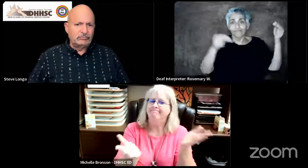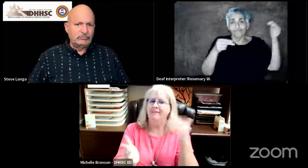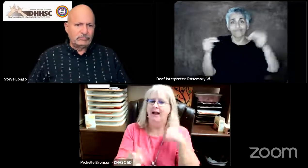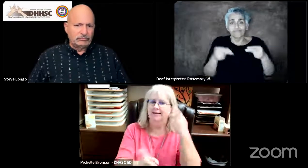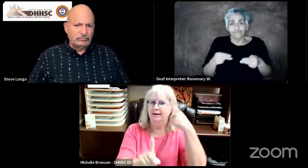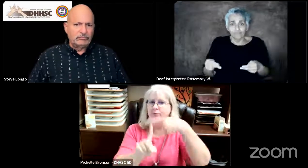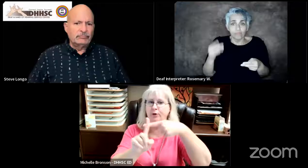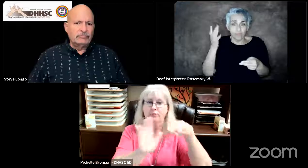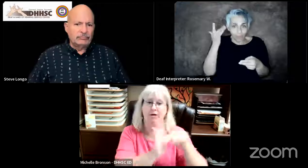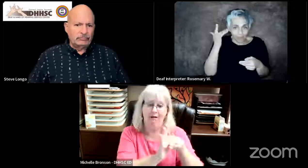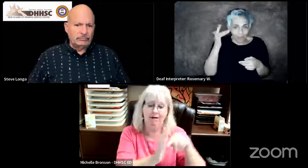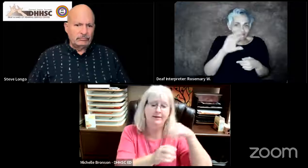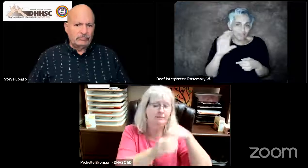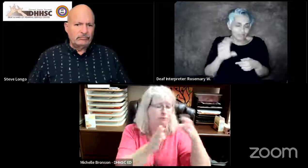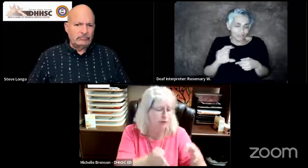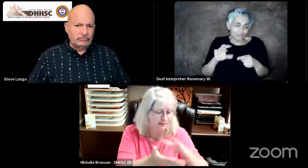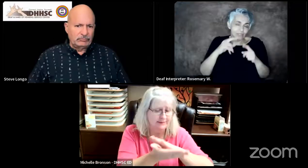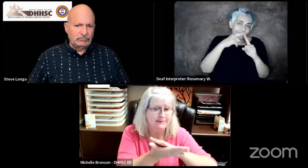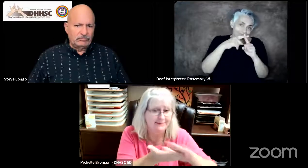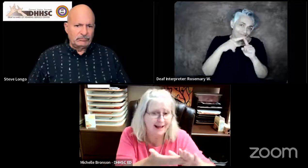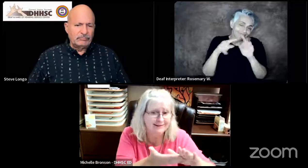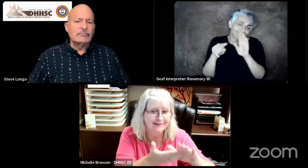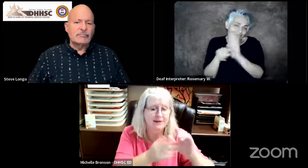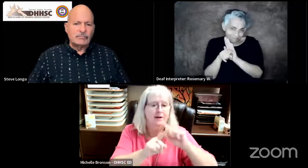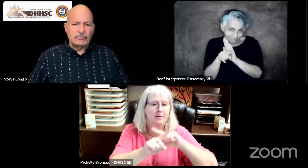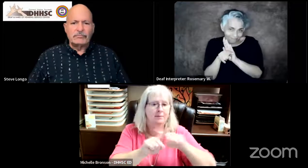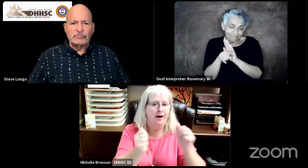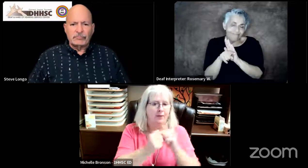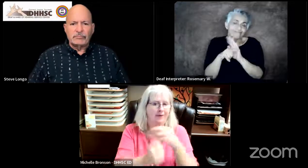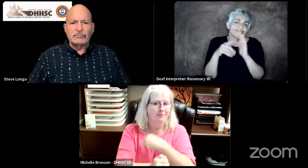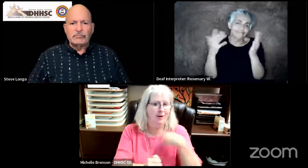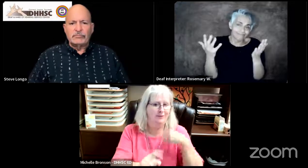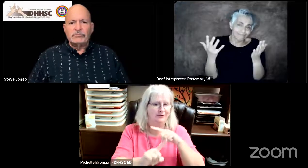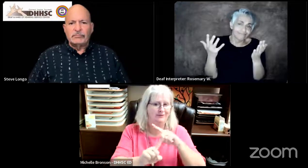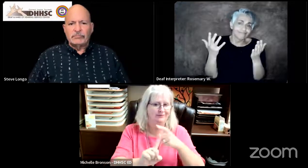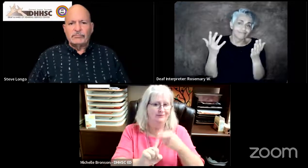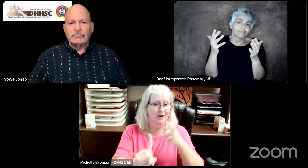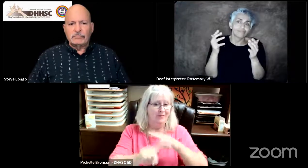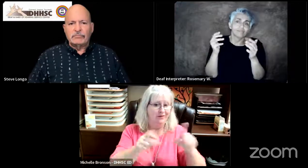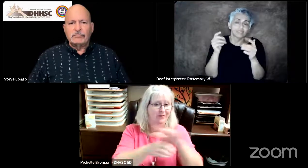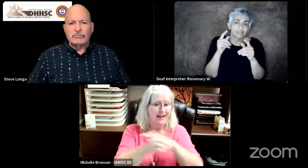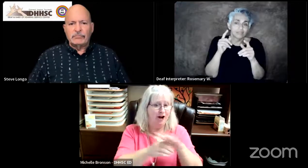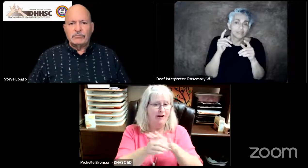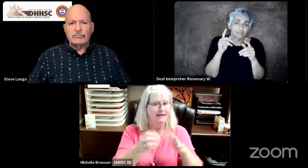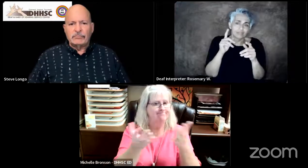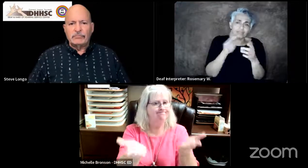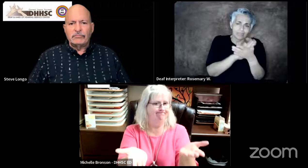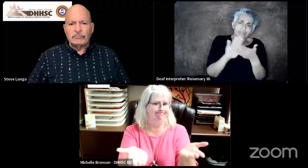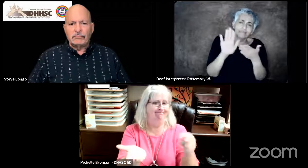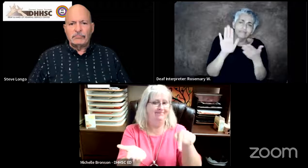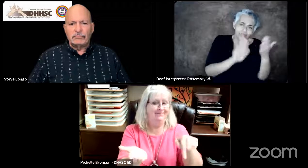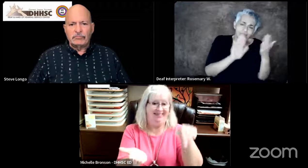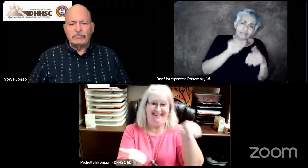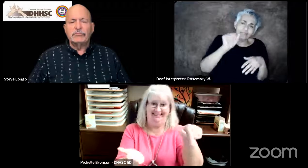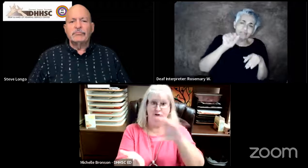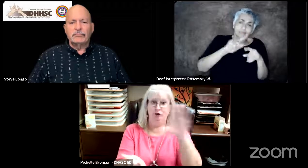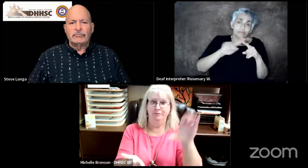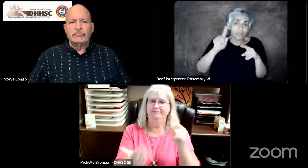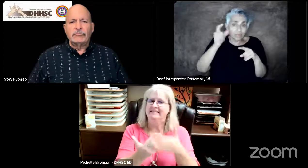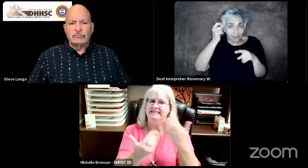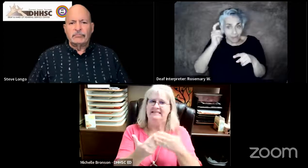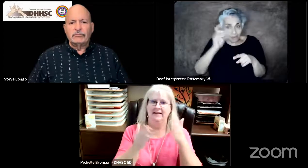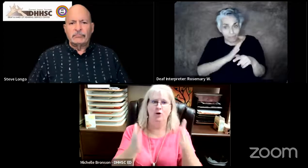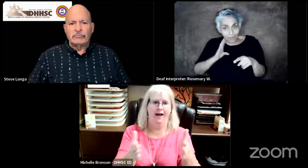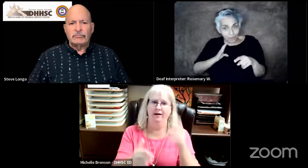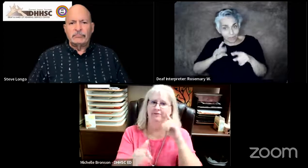able to be involved. So I did want to put that out there. There are pros and cons to being in person. In many ways, it's very, very nice. And for those who